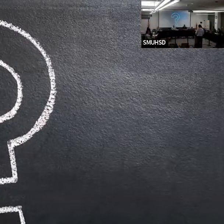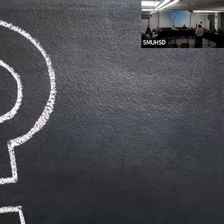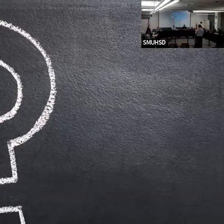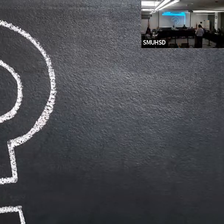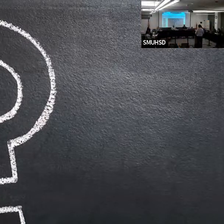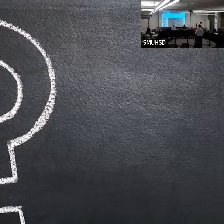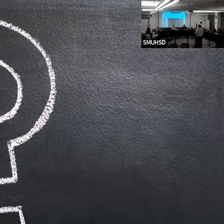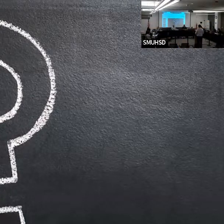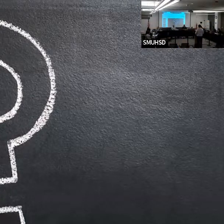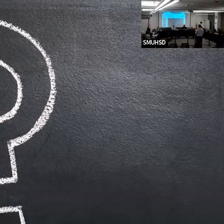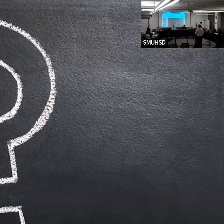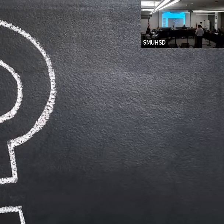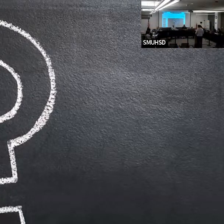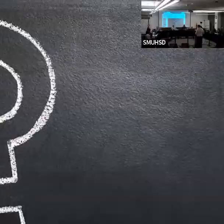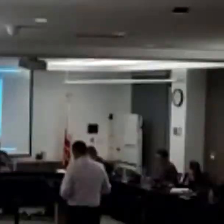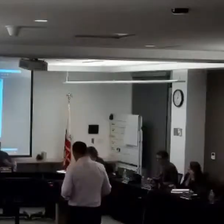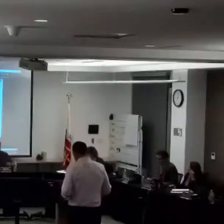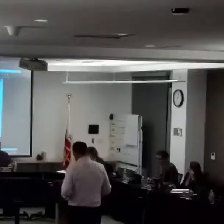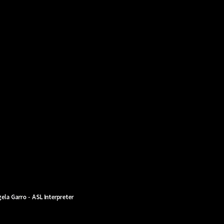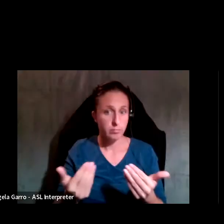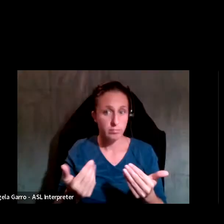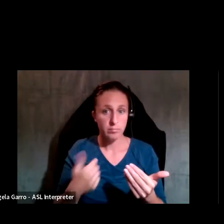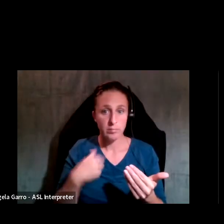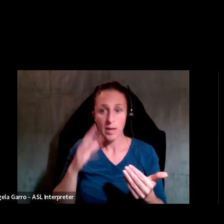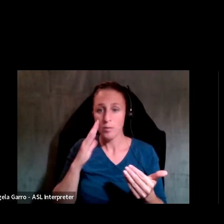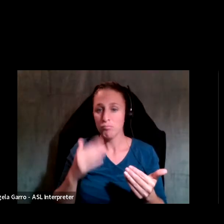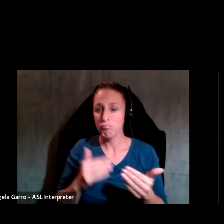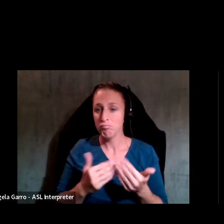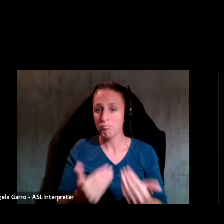Anyone want to start? I'll go.